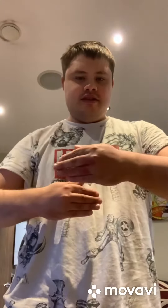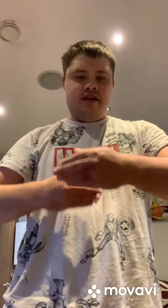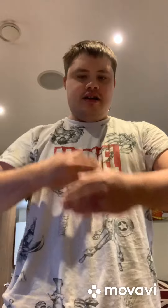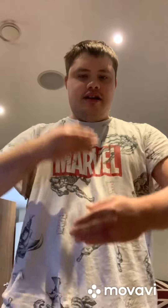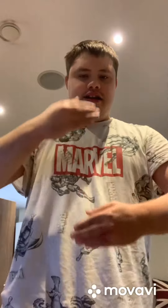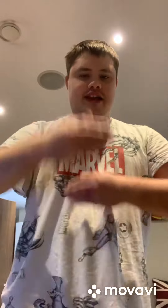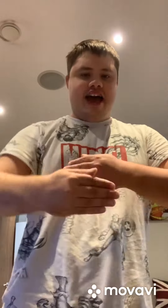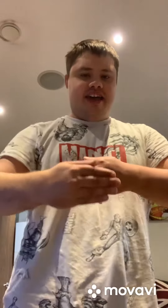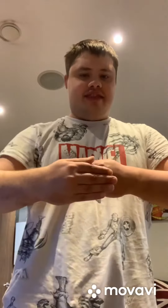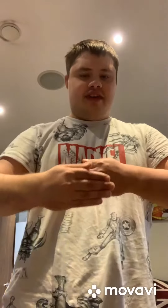Later.